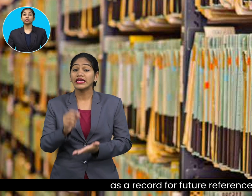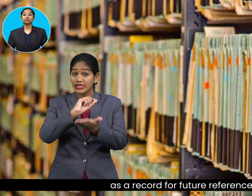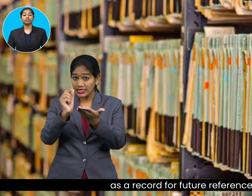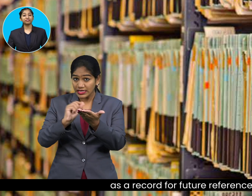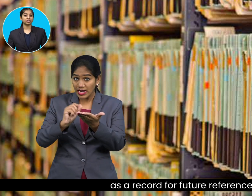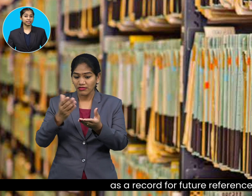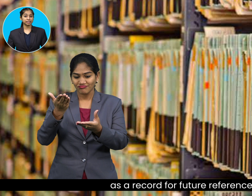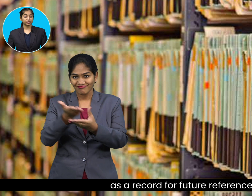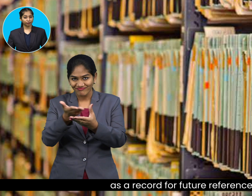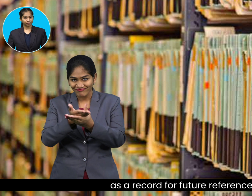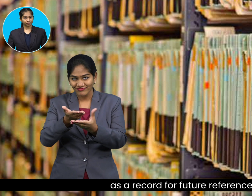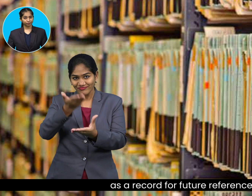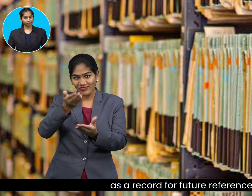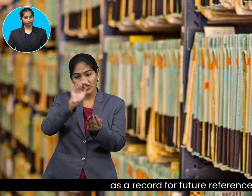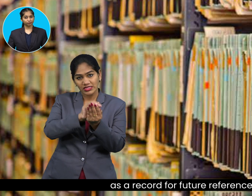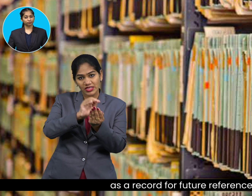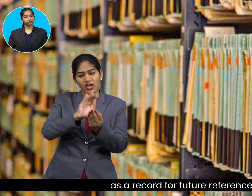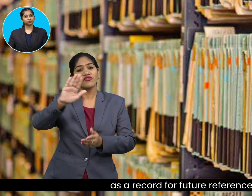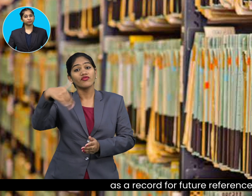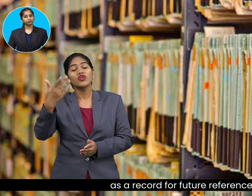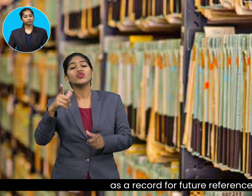for future reference.